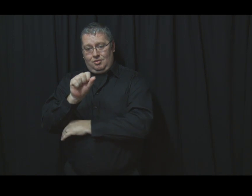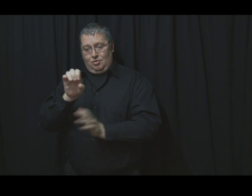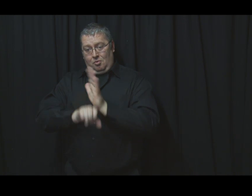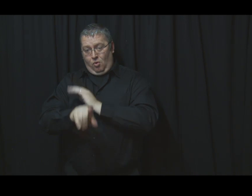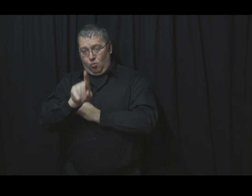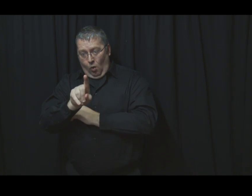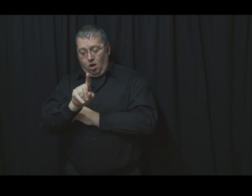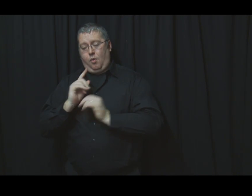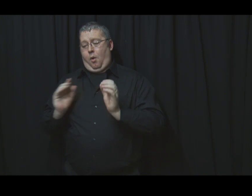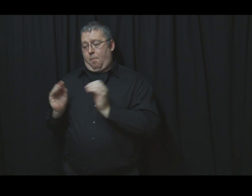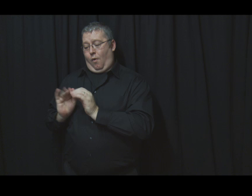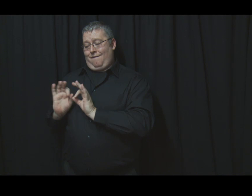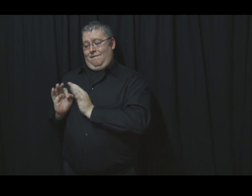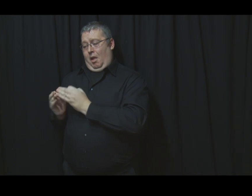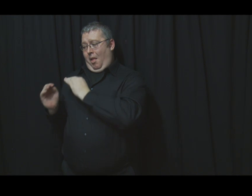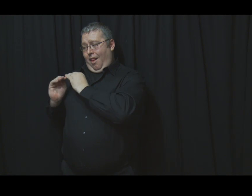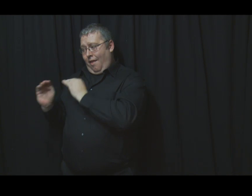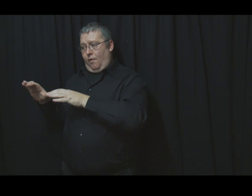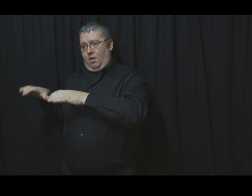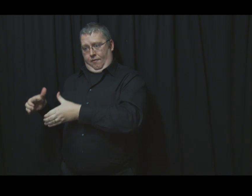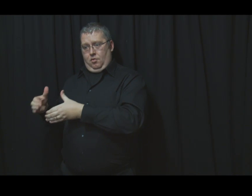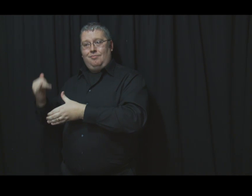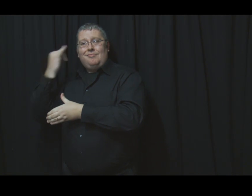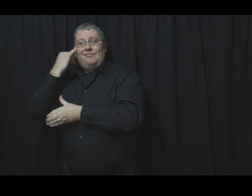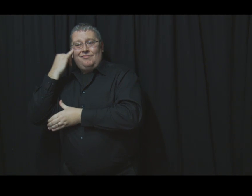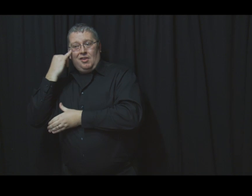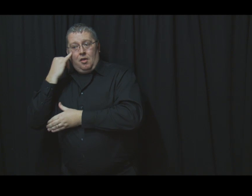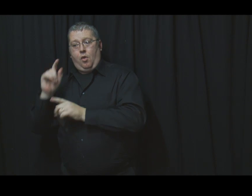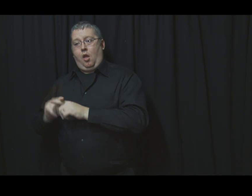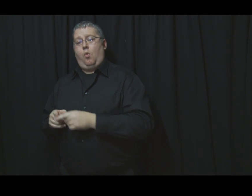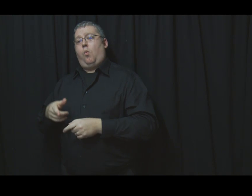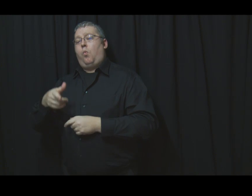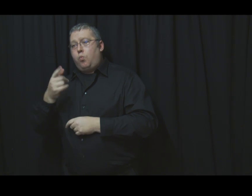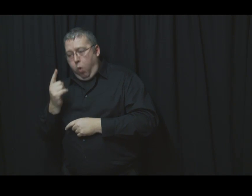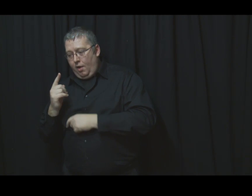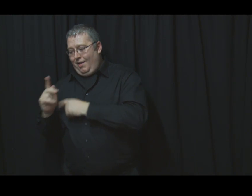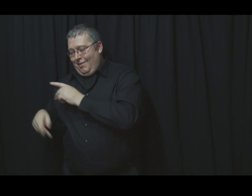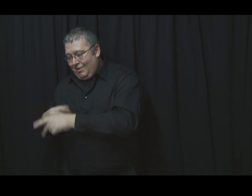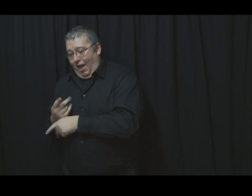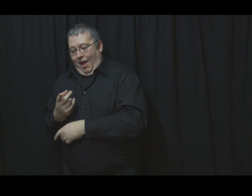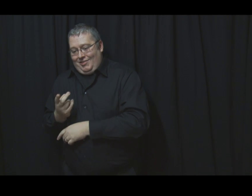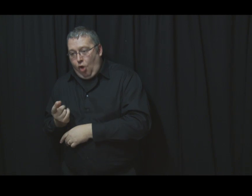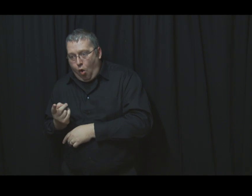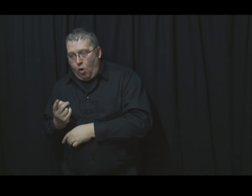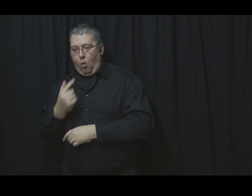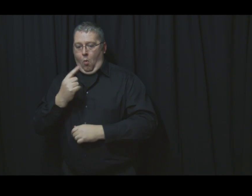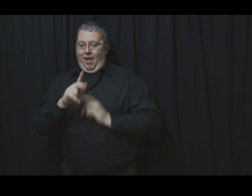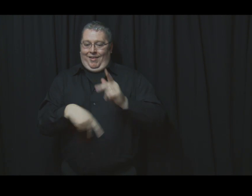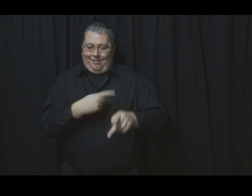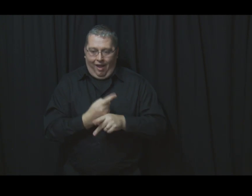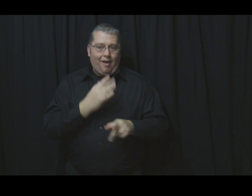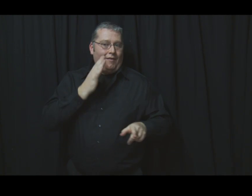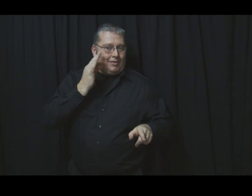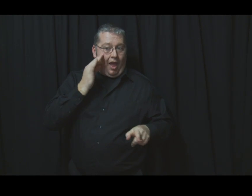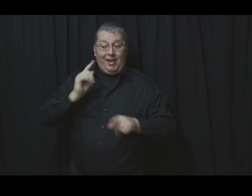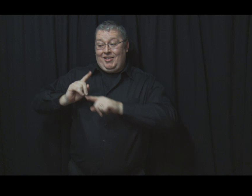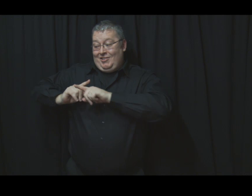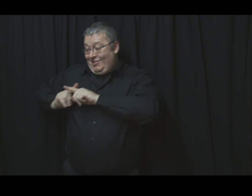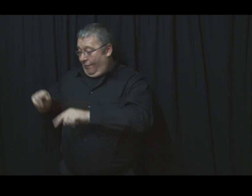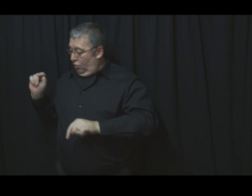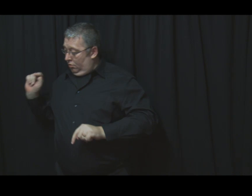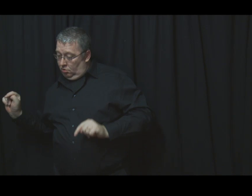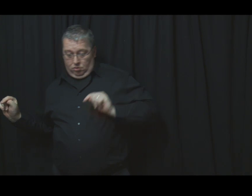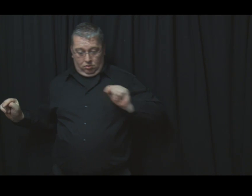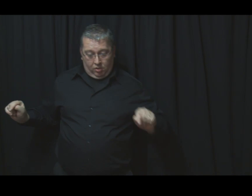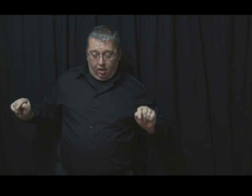at the family level of classification. For instance, there's one dog kind, there's one cat kind, even though you have different genera, different species. That